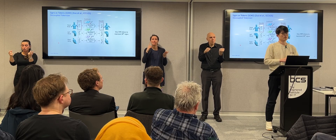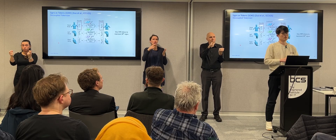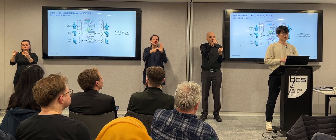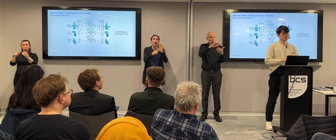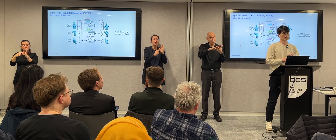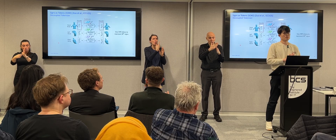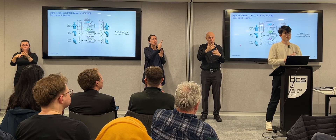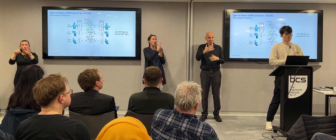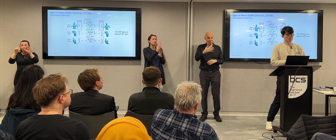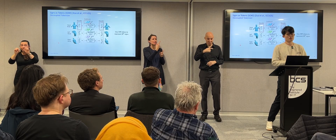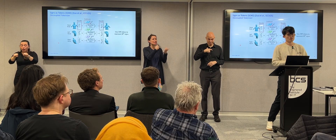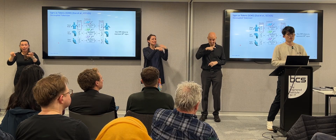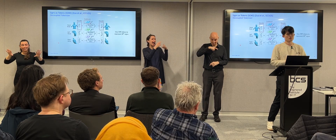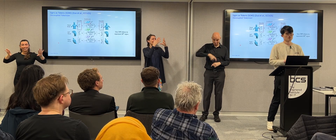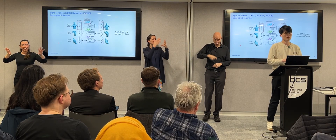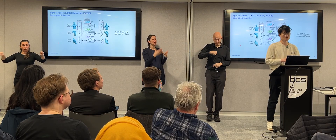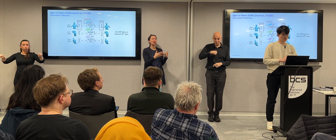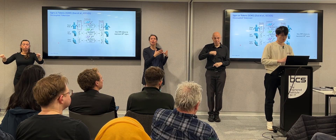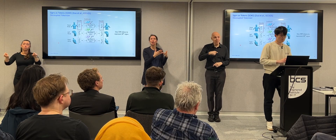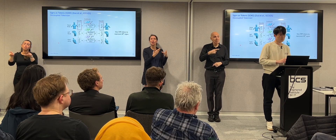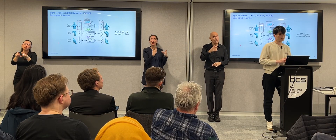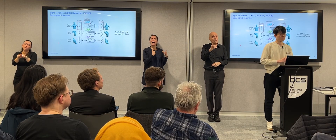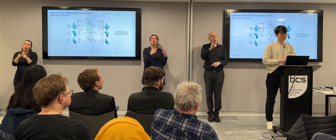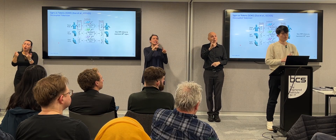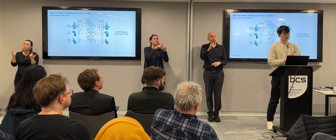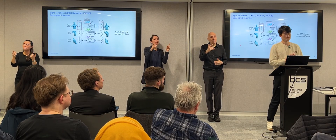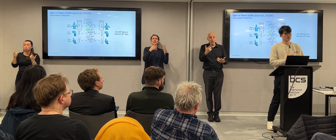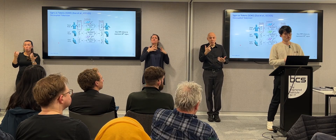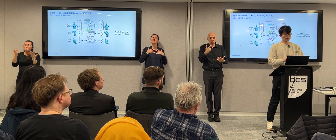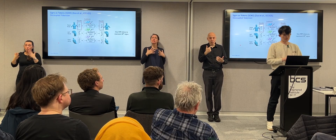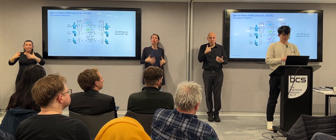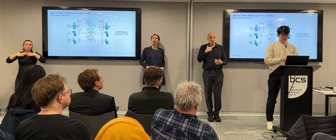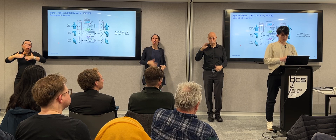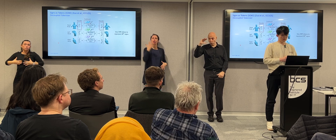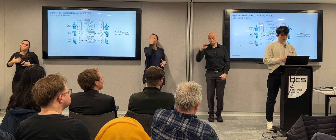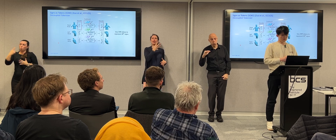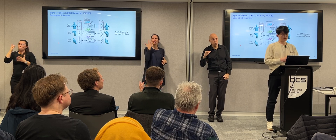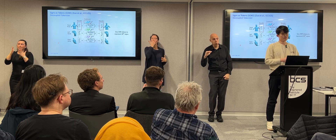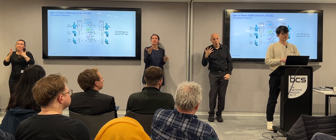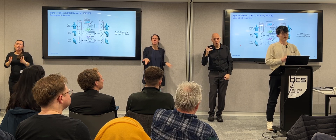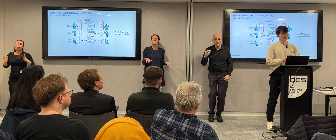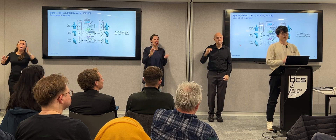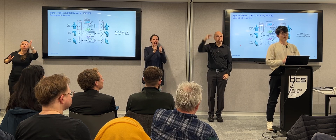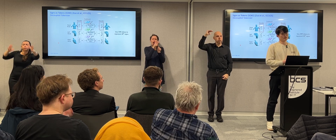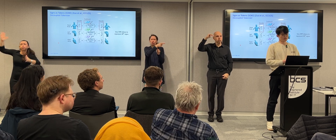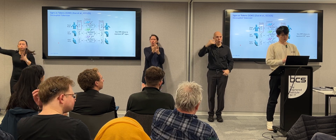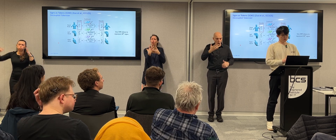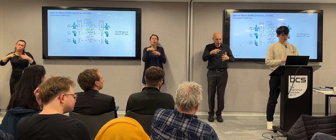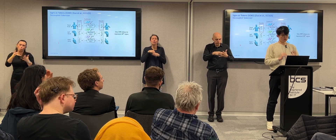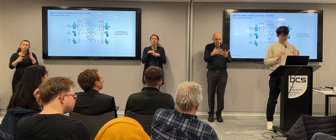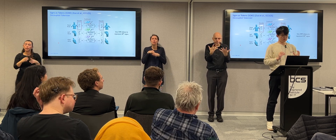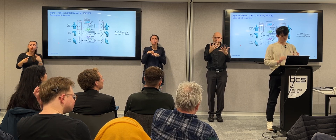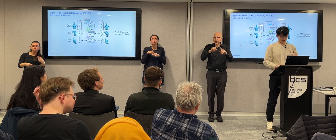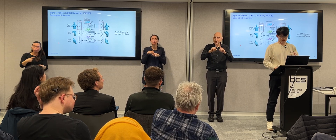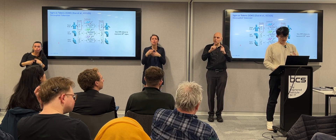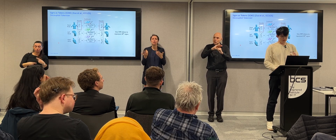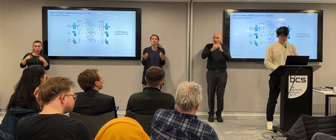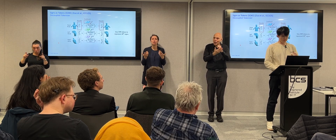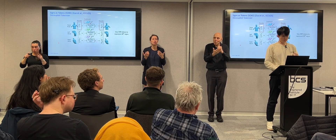signer has, like, I don't know, a different physical appearance, right? That's, yeah. How do you account for that? So,